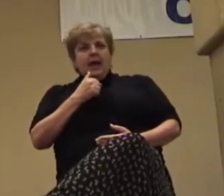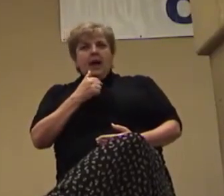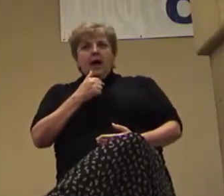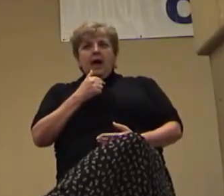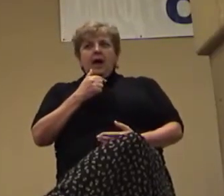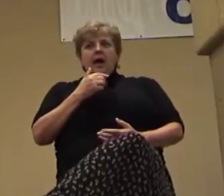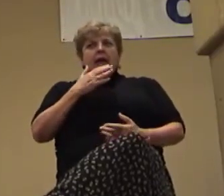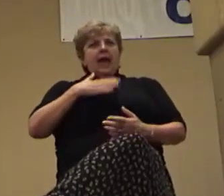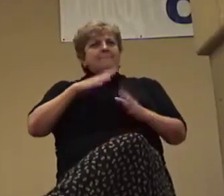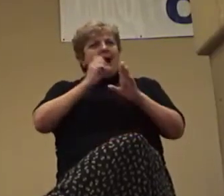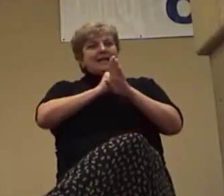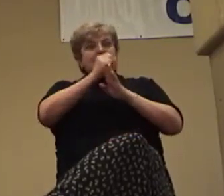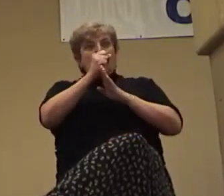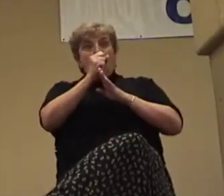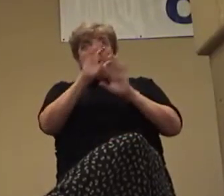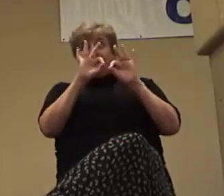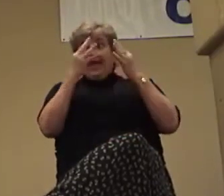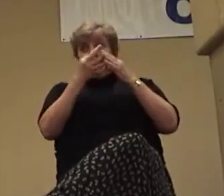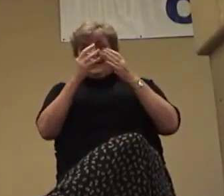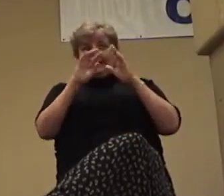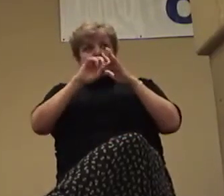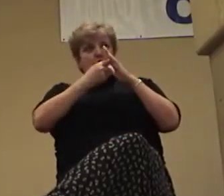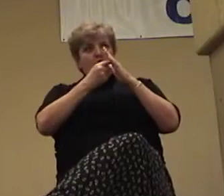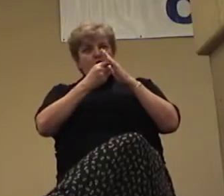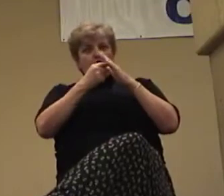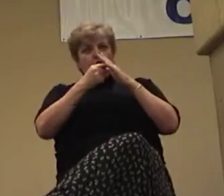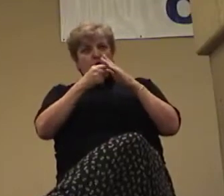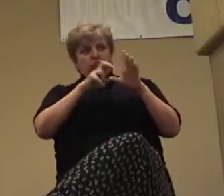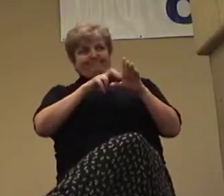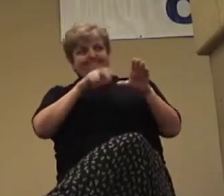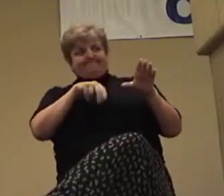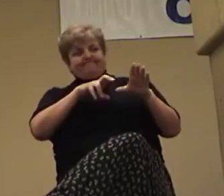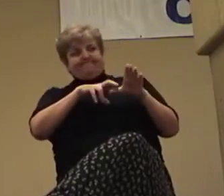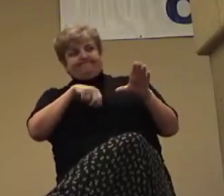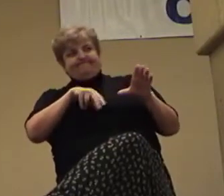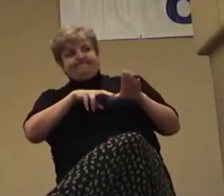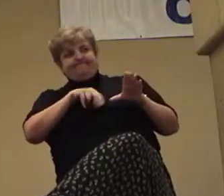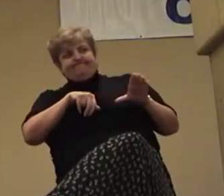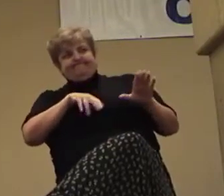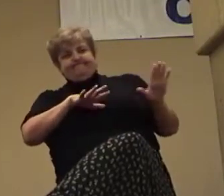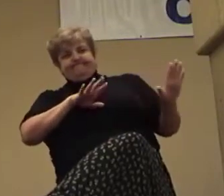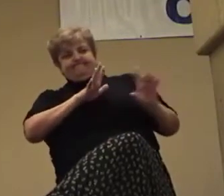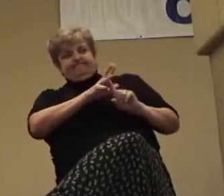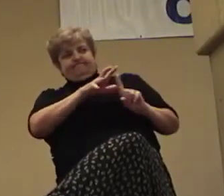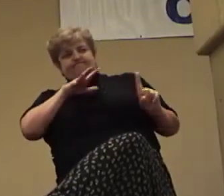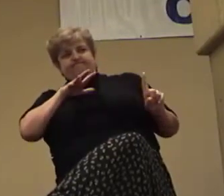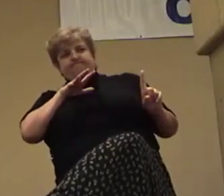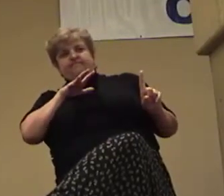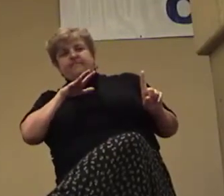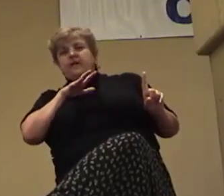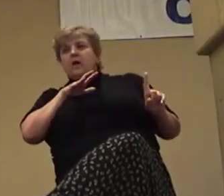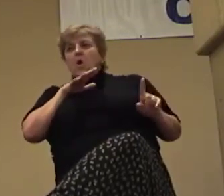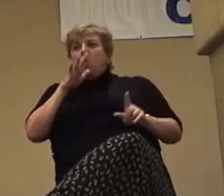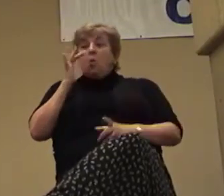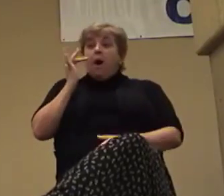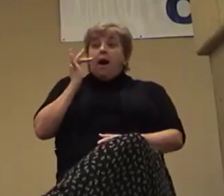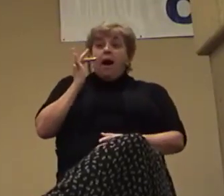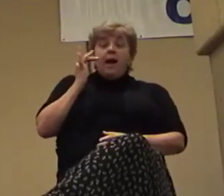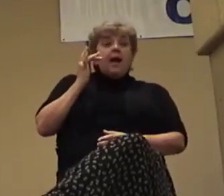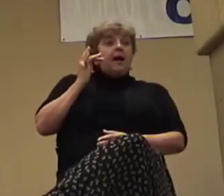sober family. My sober family is everything to me. Because I came from a background that is not